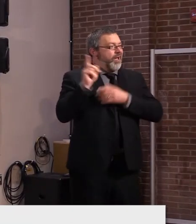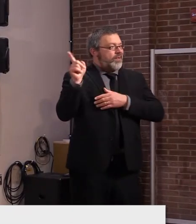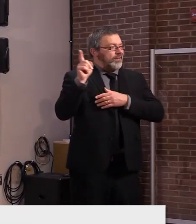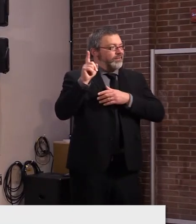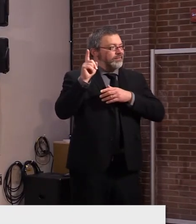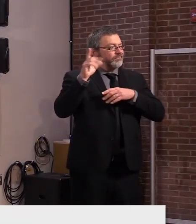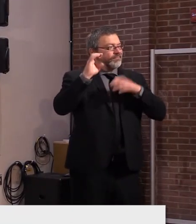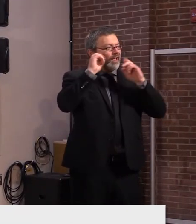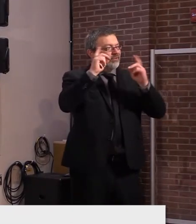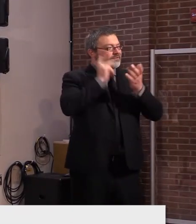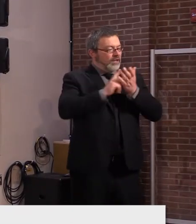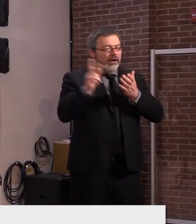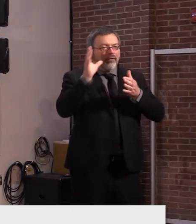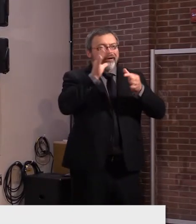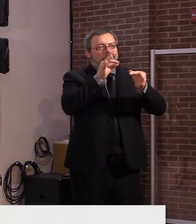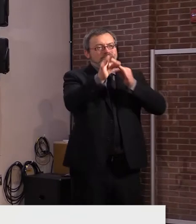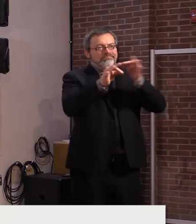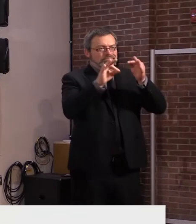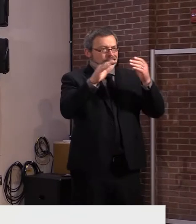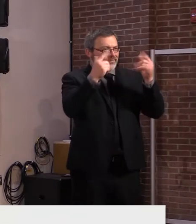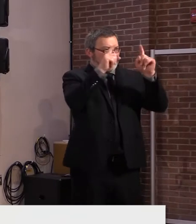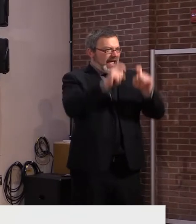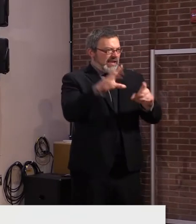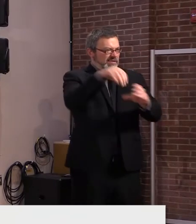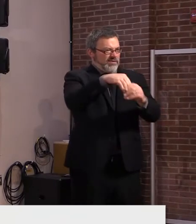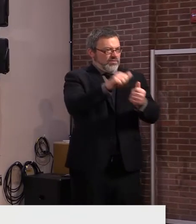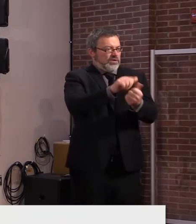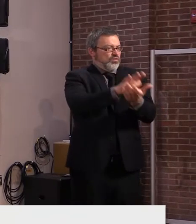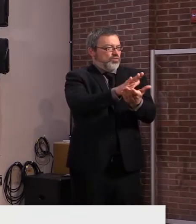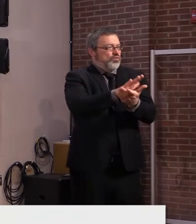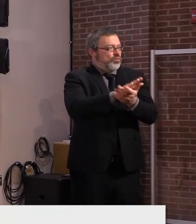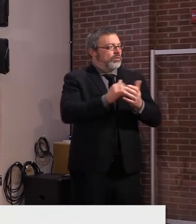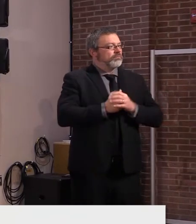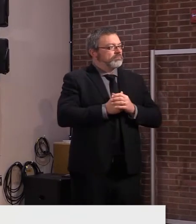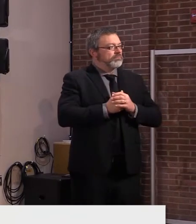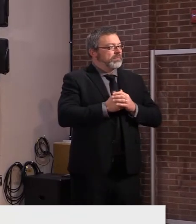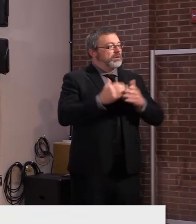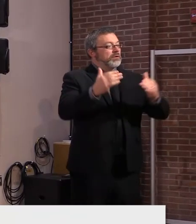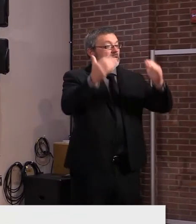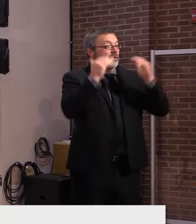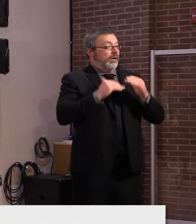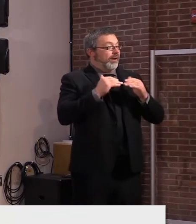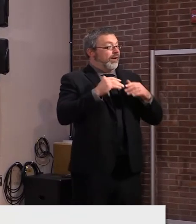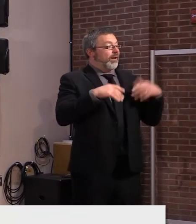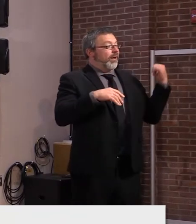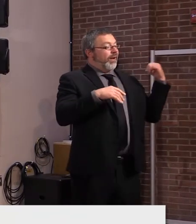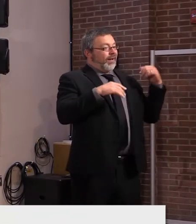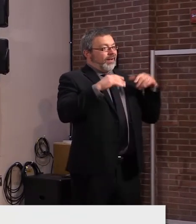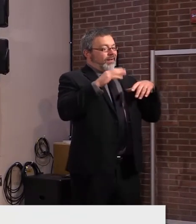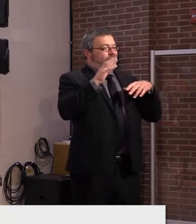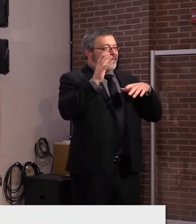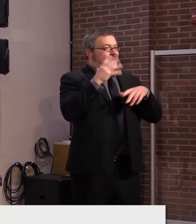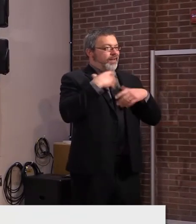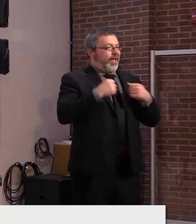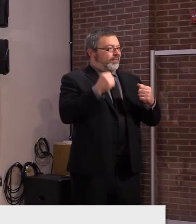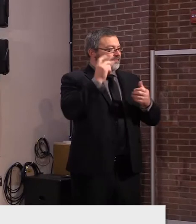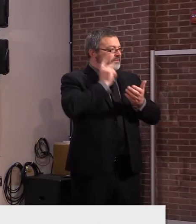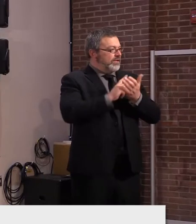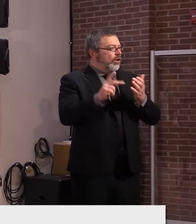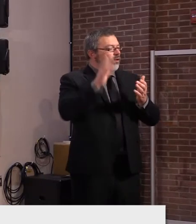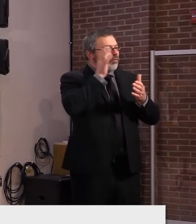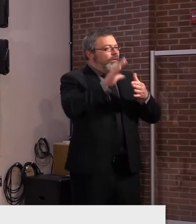education in general. And Secretary Smith will provide his weekly update as well. Dr. Levine is on